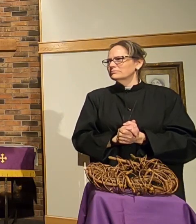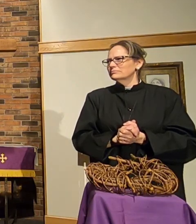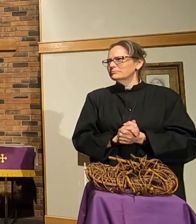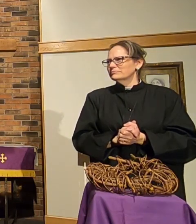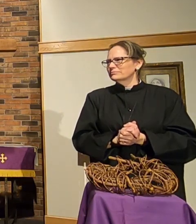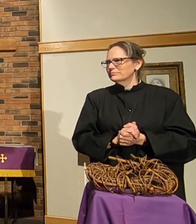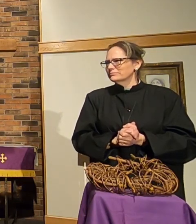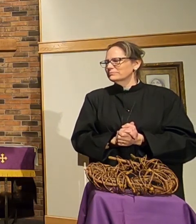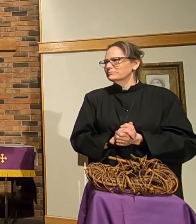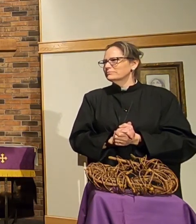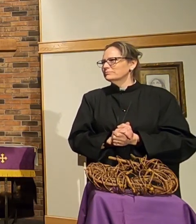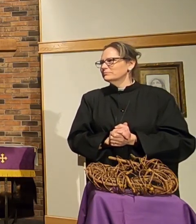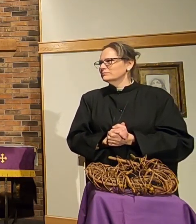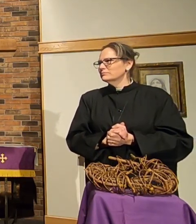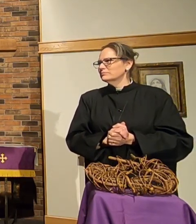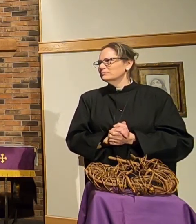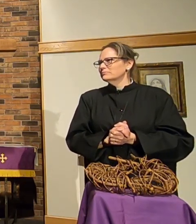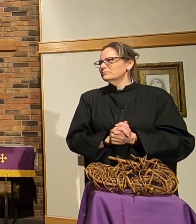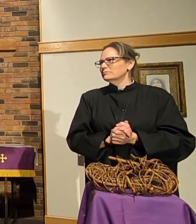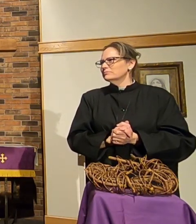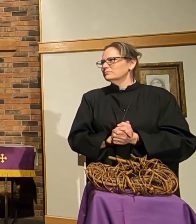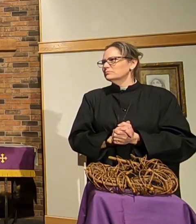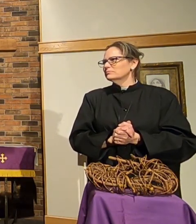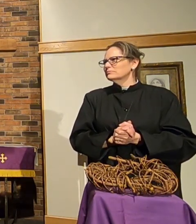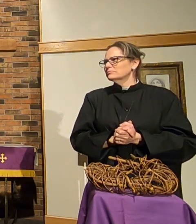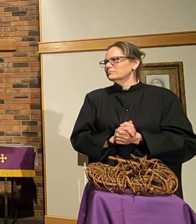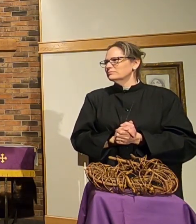O come, let us worship him.